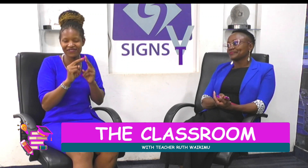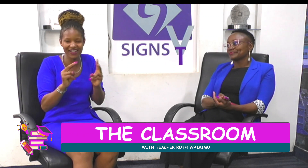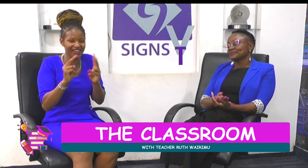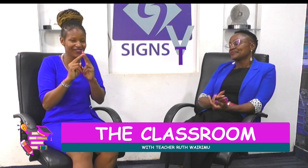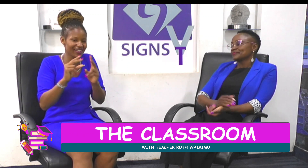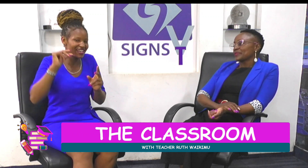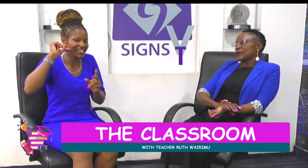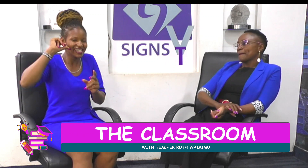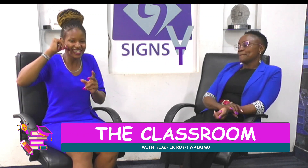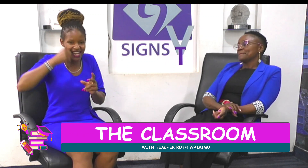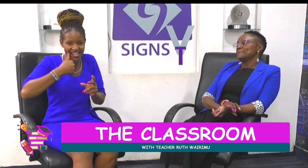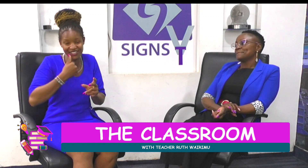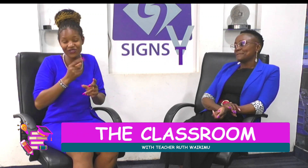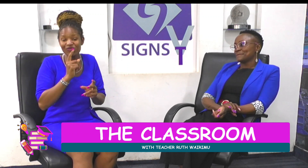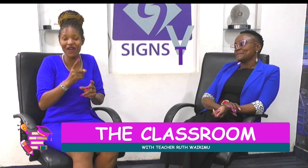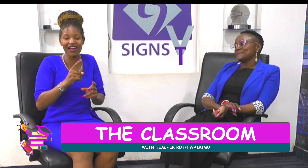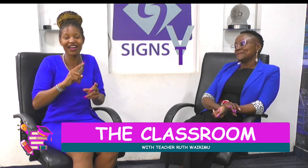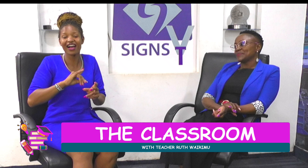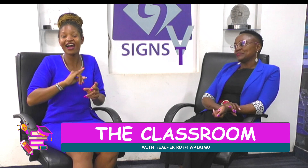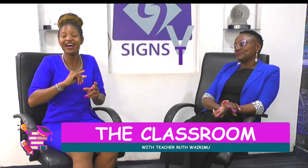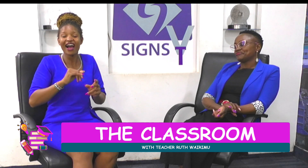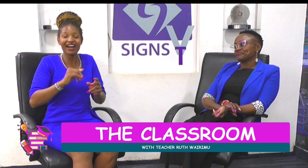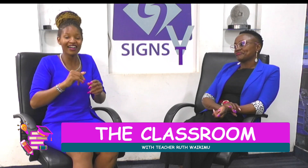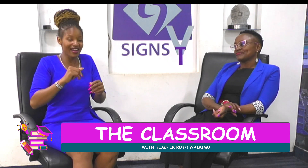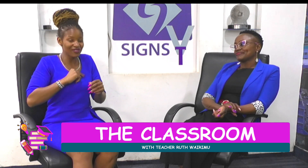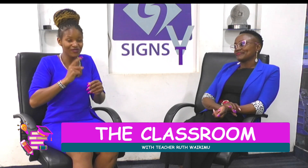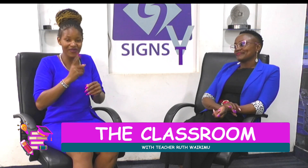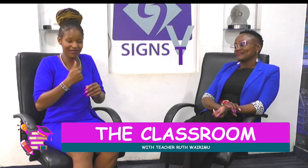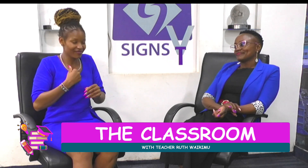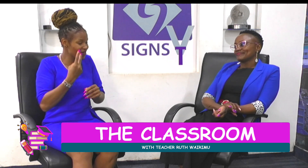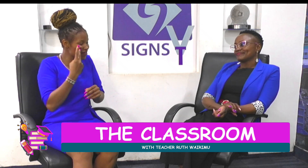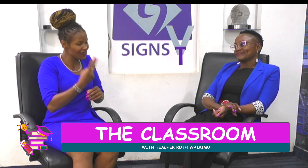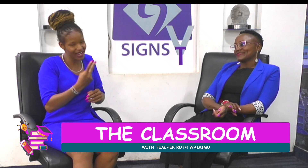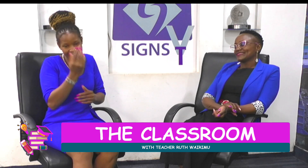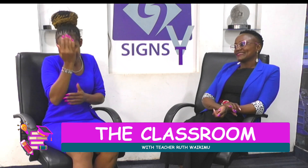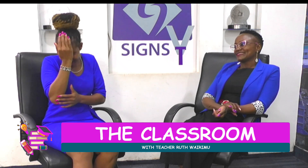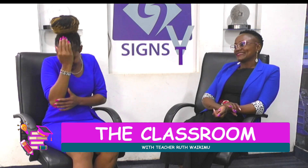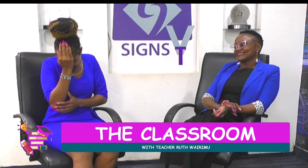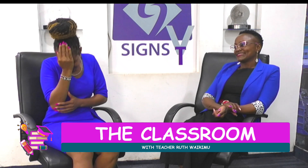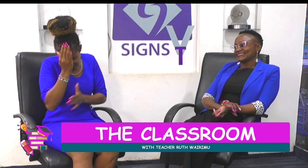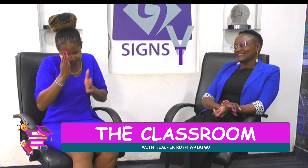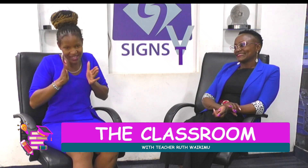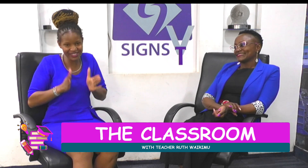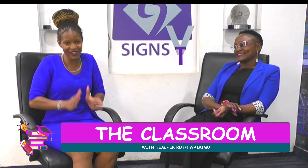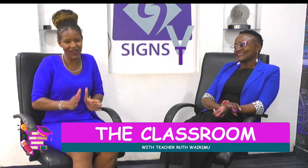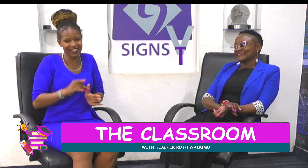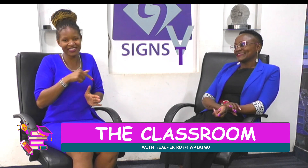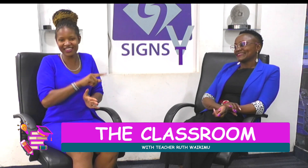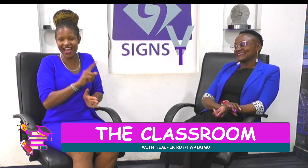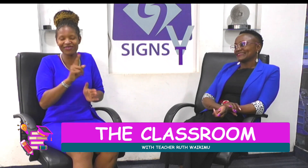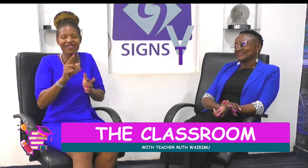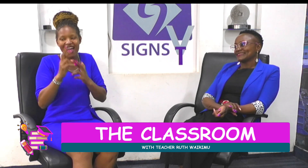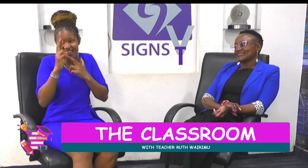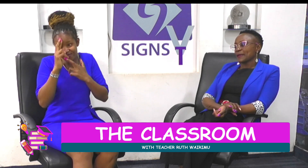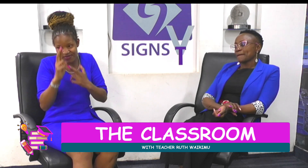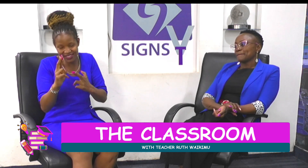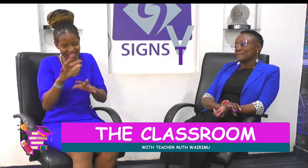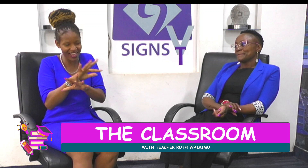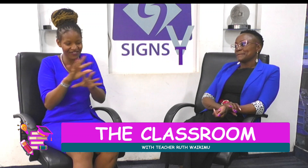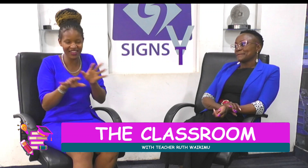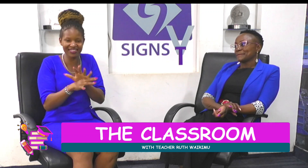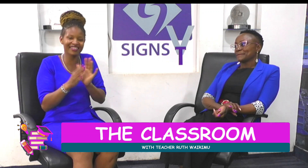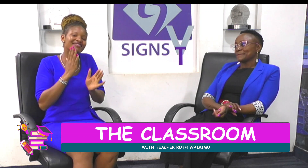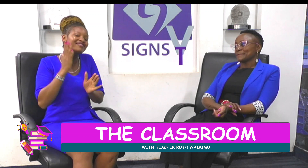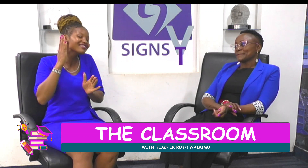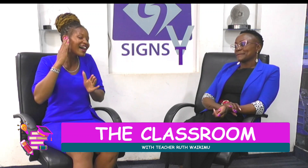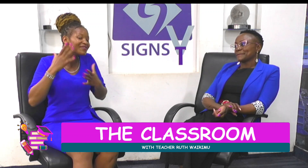that Rose has said. Very, very interesting, very, very motivating as well. and you've seen the